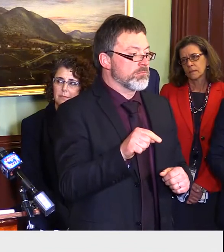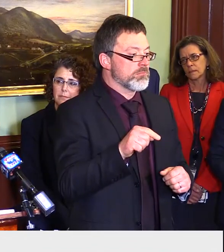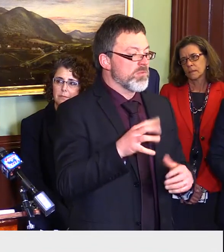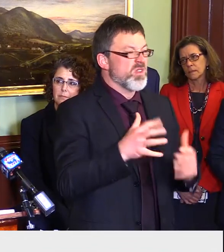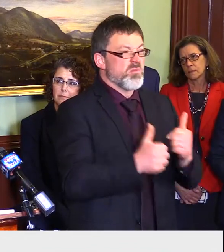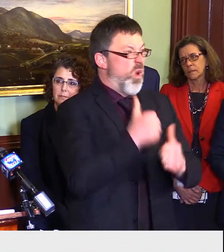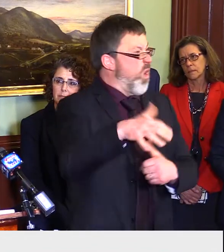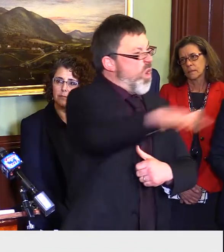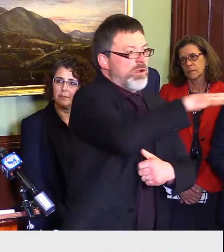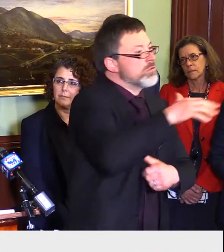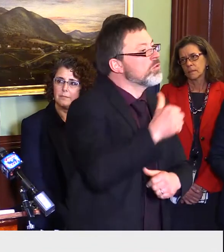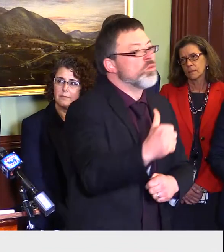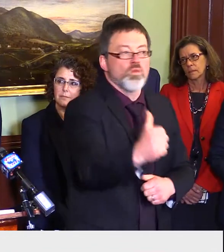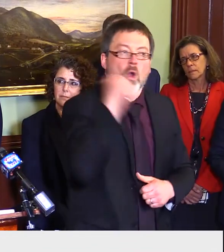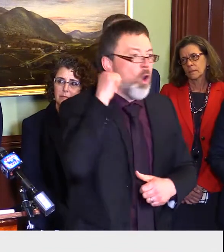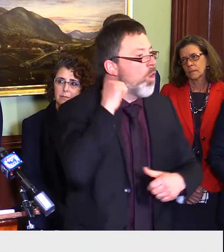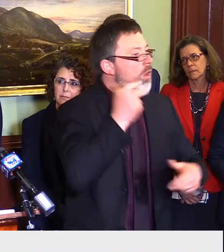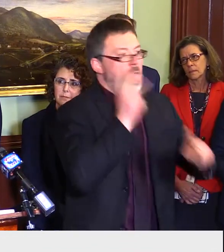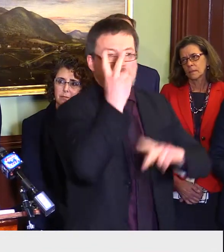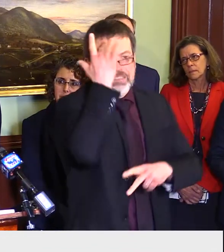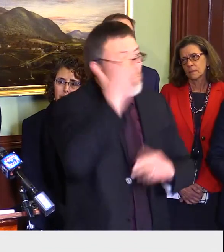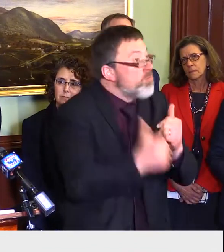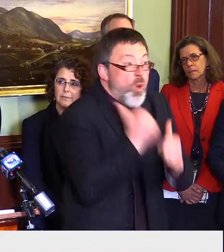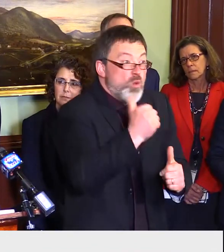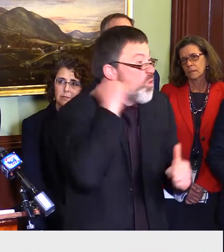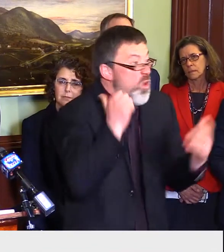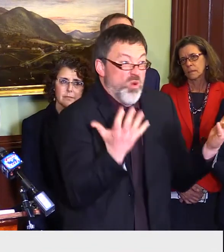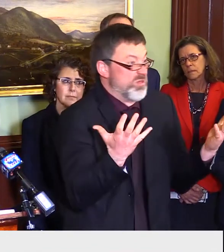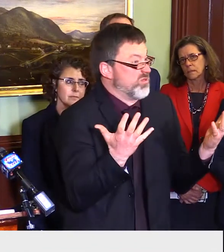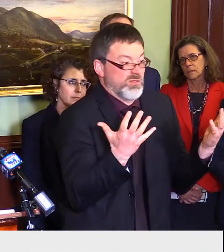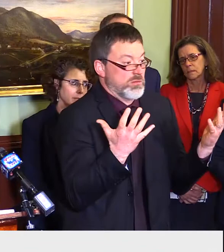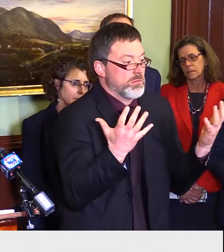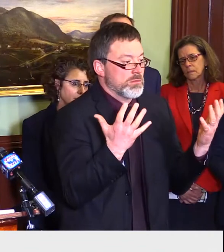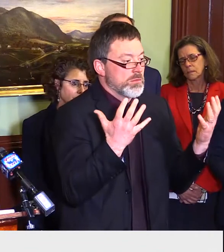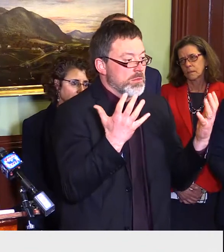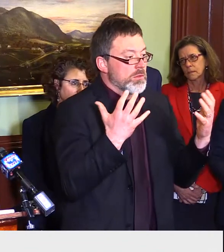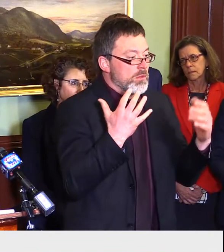to protect the ill and older Vermonters who are at risk.